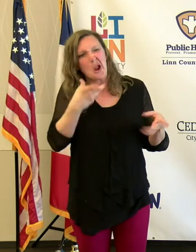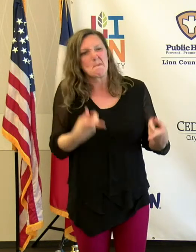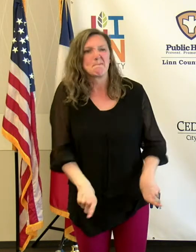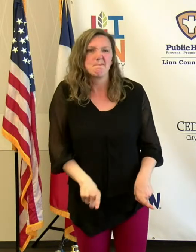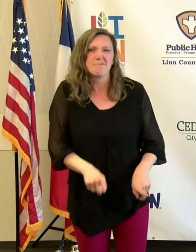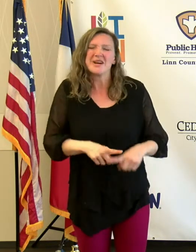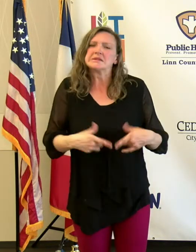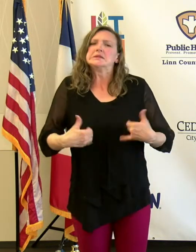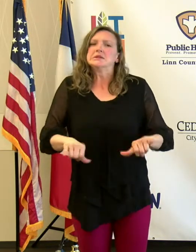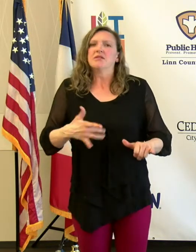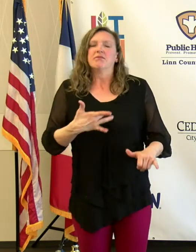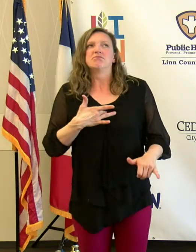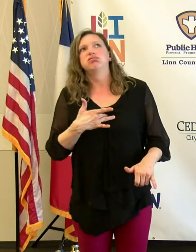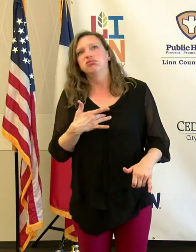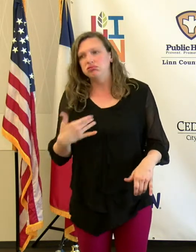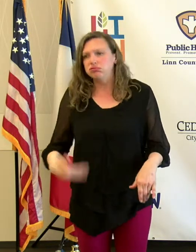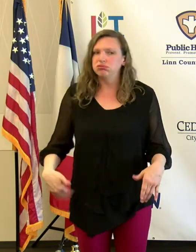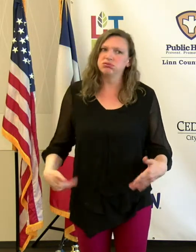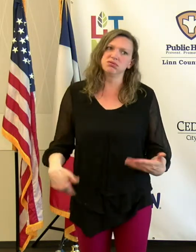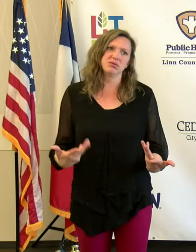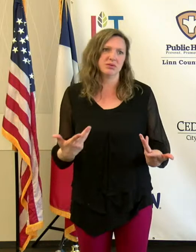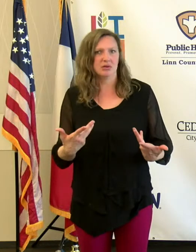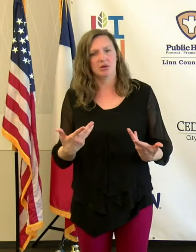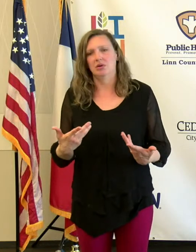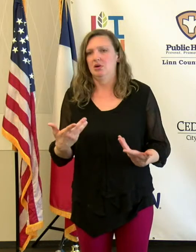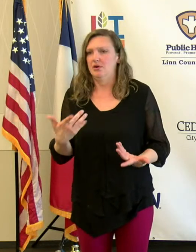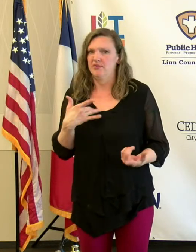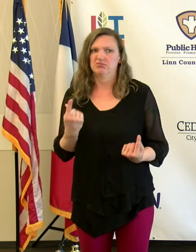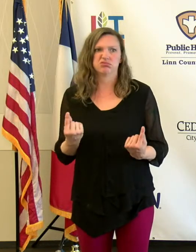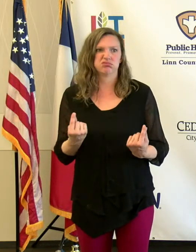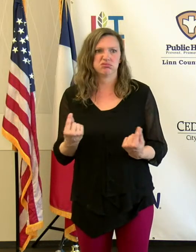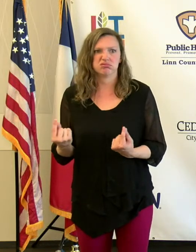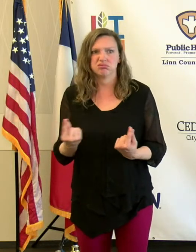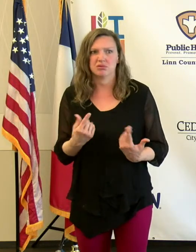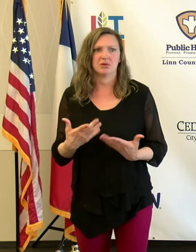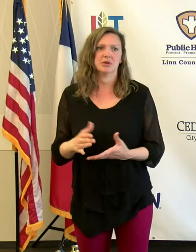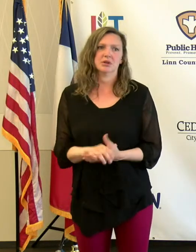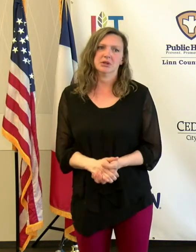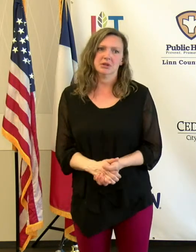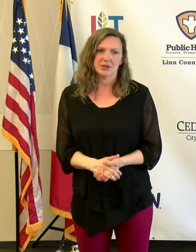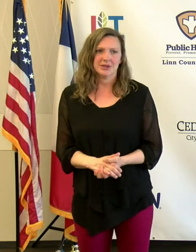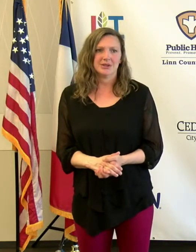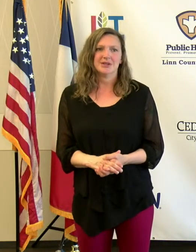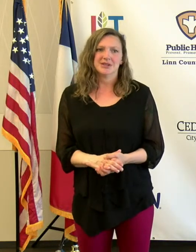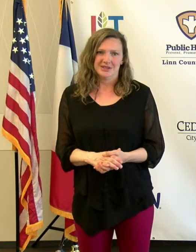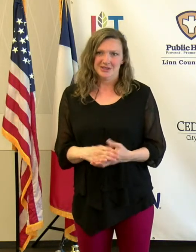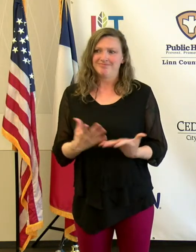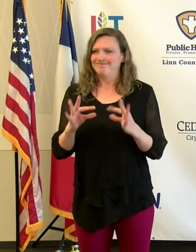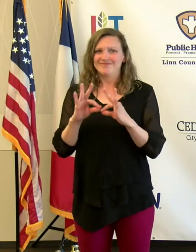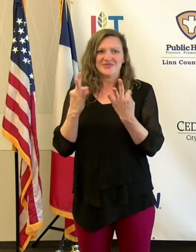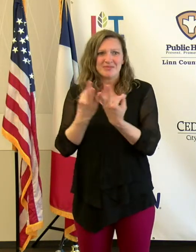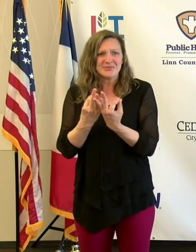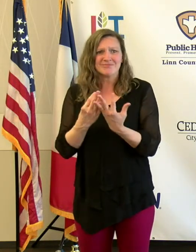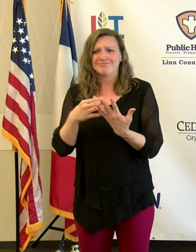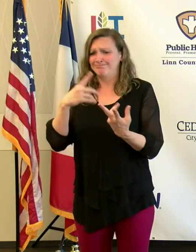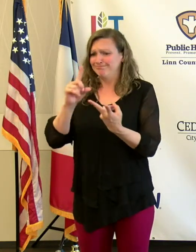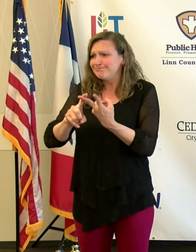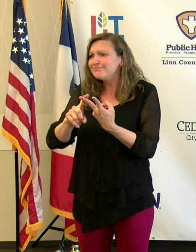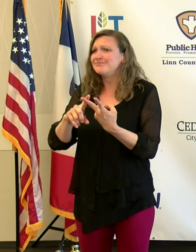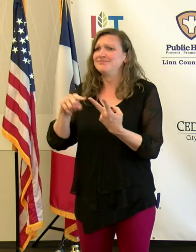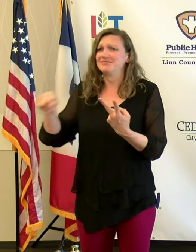appreciate. Students and families are missing the traditions and camaraderie that comes along with this time of the school